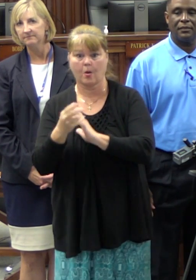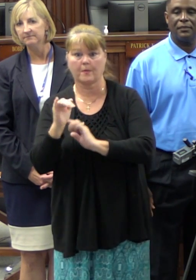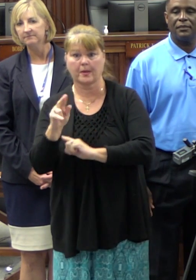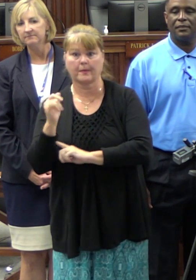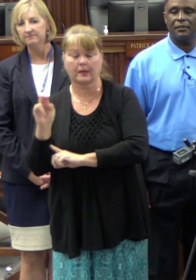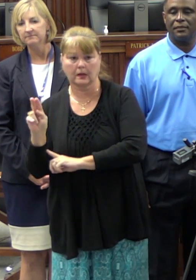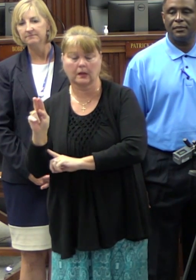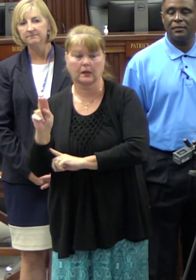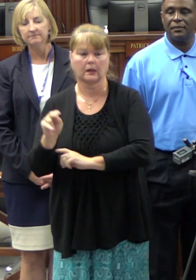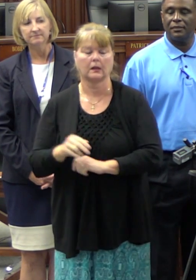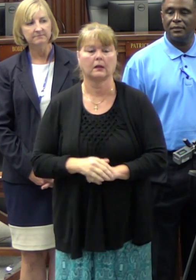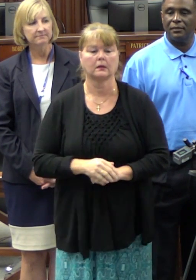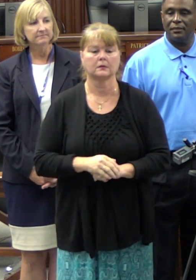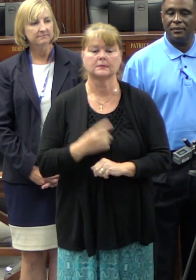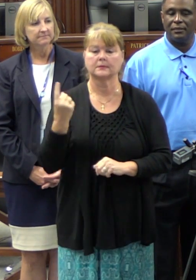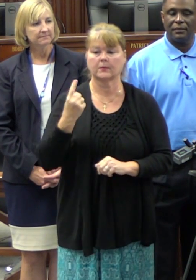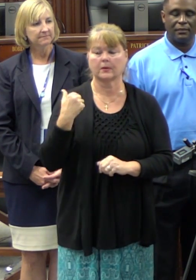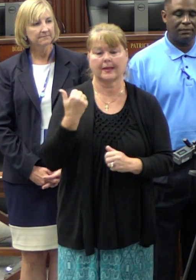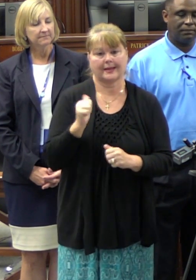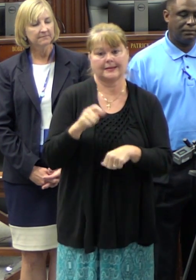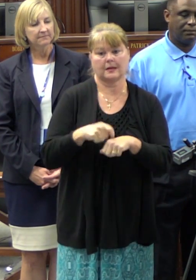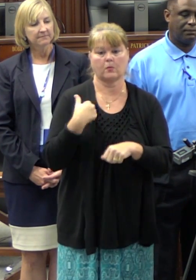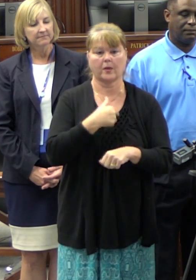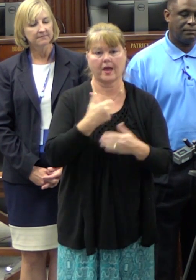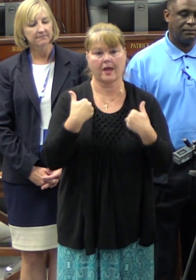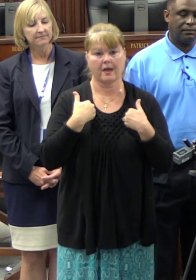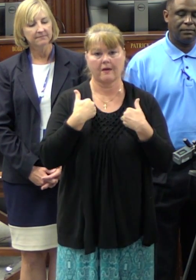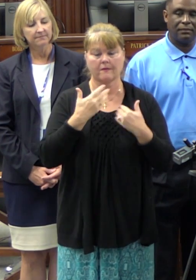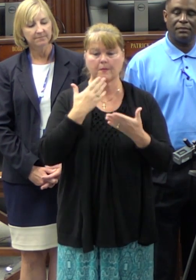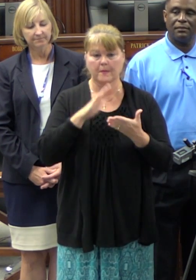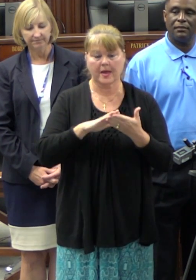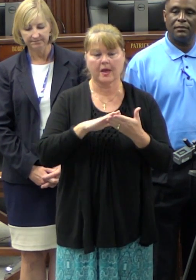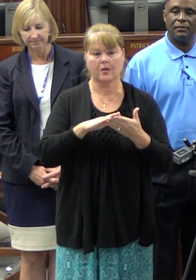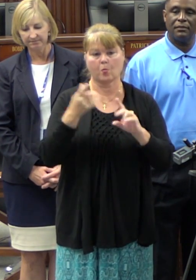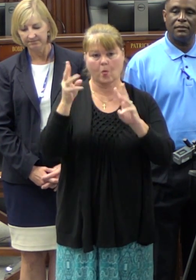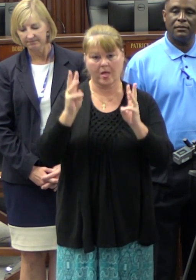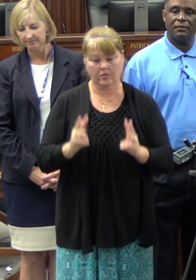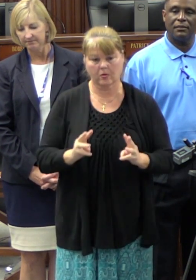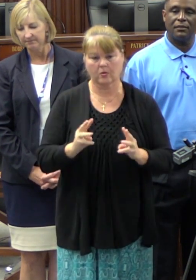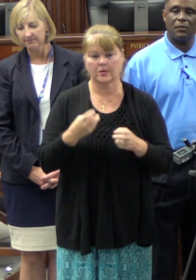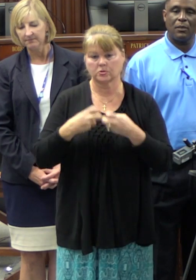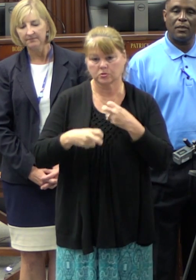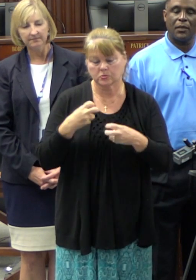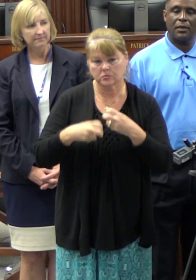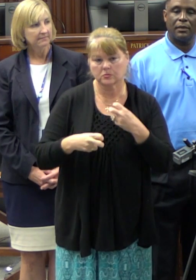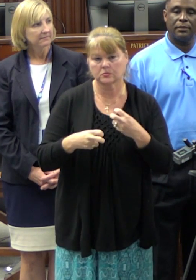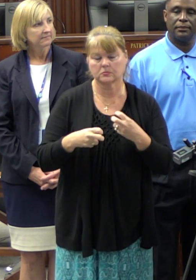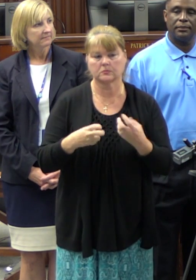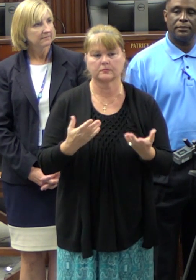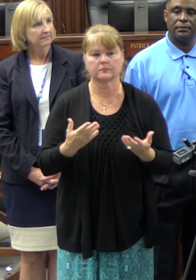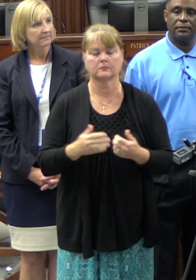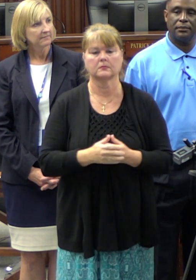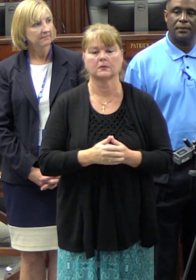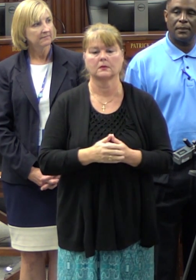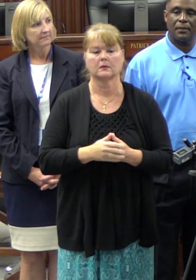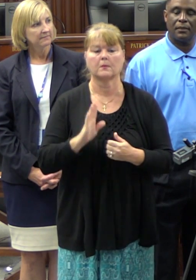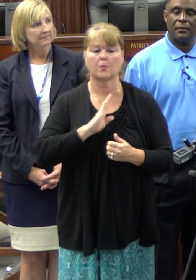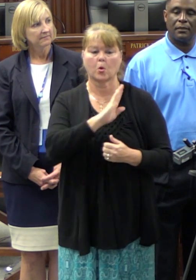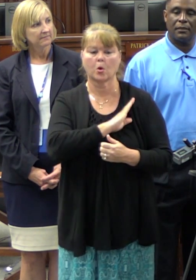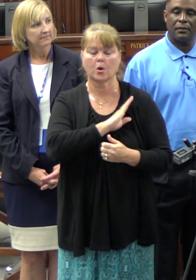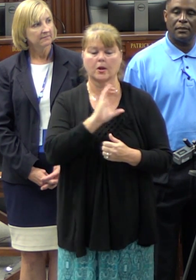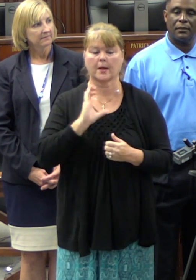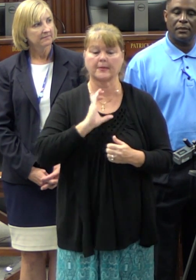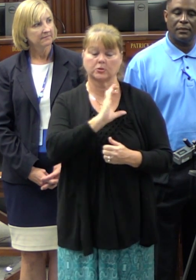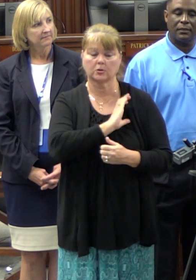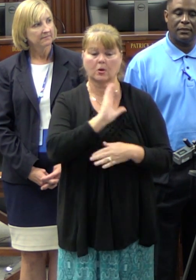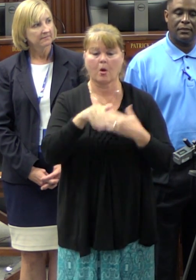minute. It's something anytime we have a storm or issues, the Board of